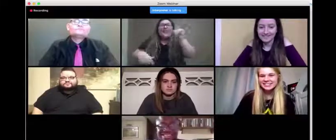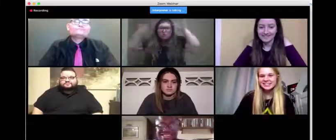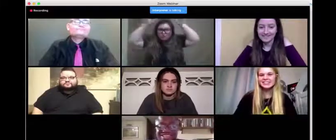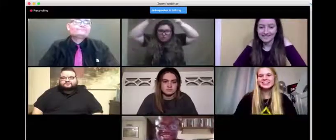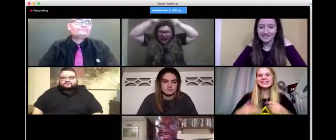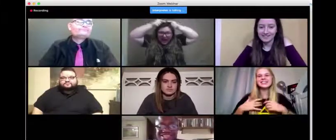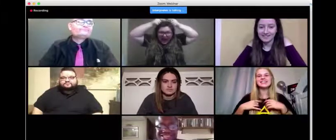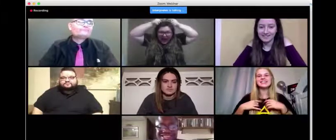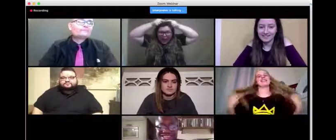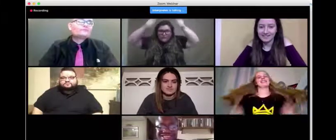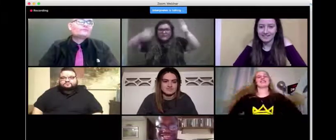Yeah, I'm the queen. That's right.